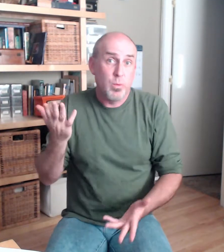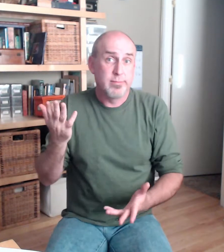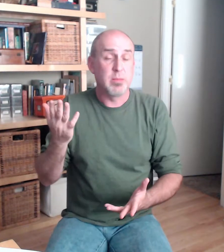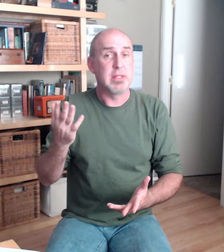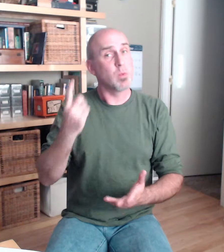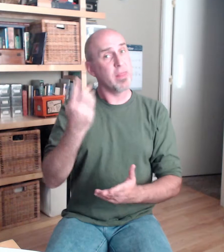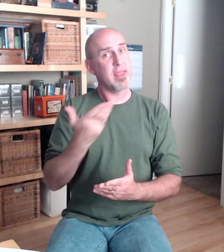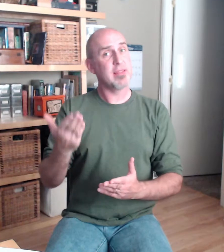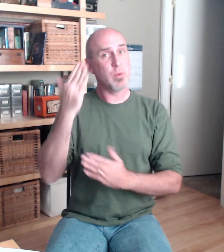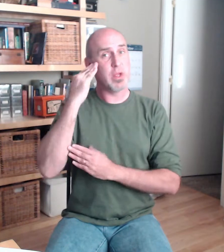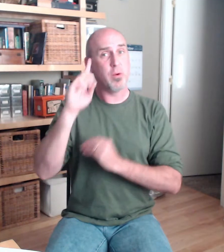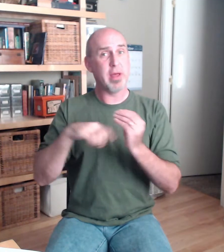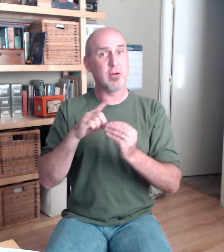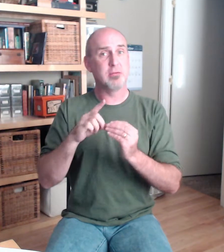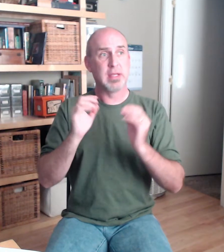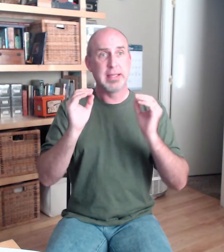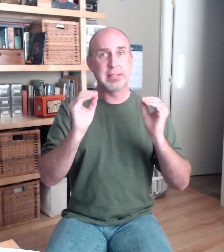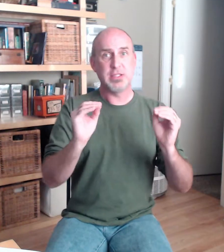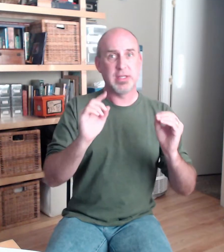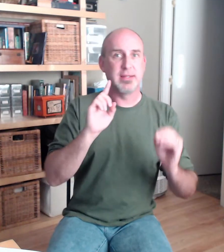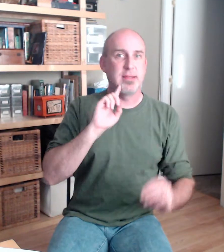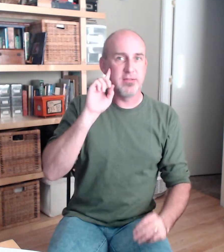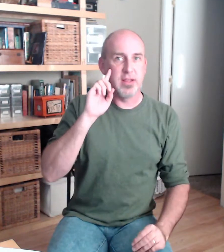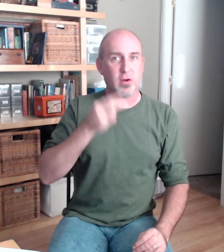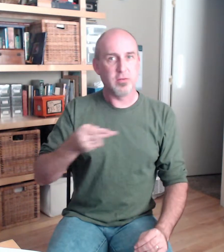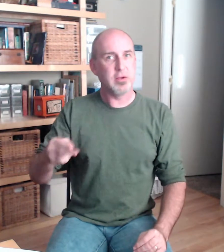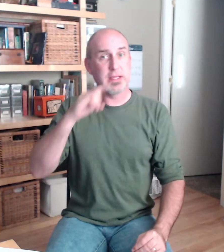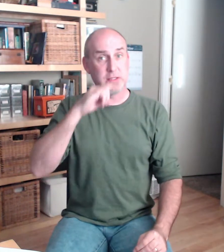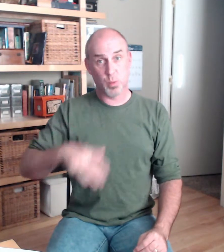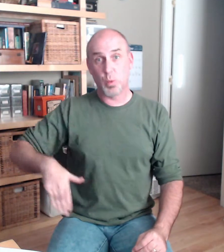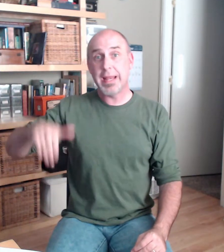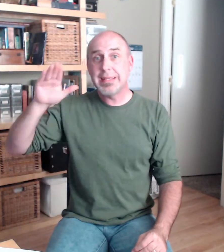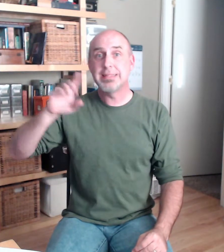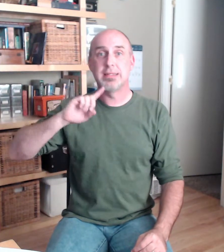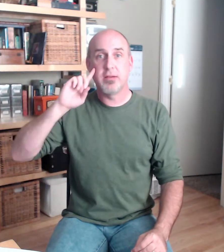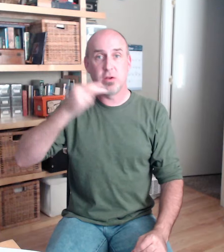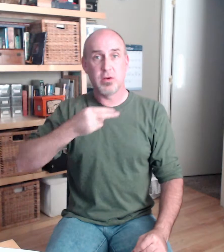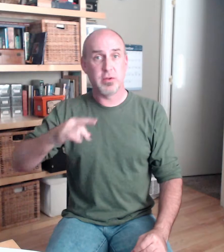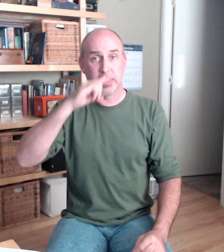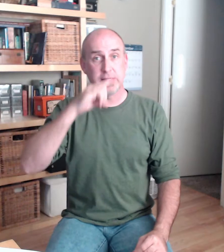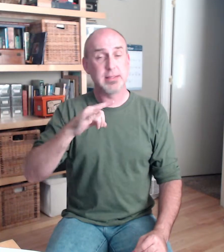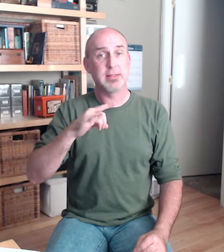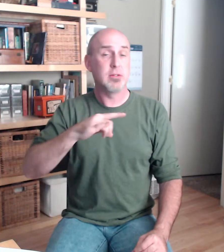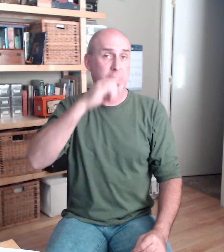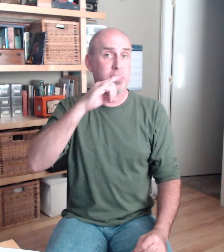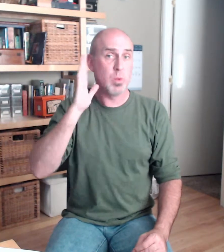I mean, that's one thing that we know about teaching deaf and hard of hearing kids, raising deaf and hard of hearing kids, is either kids will